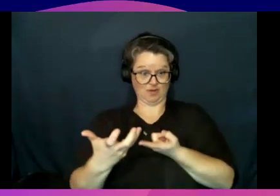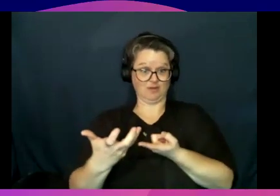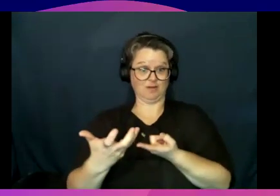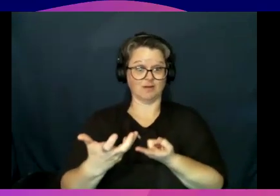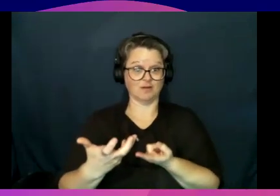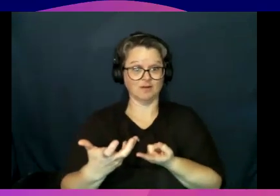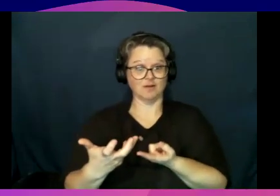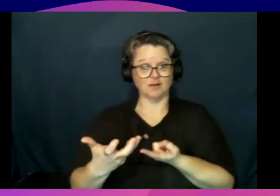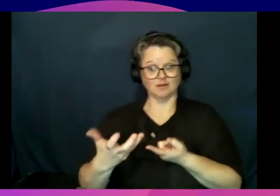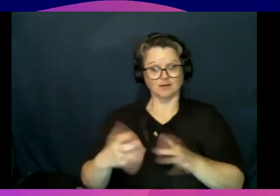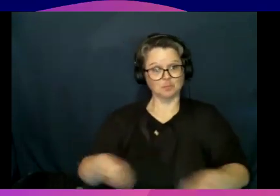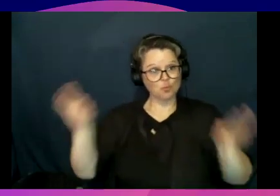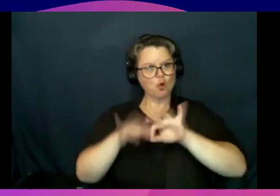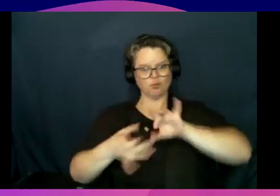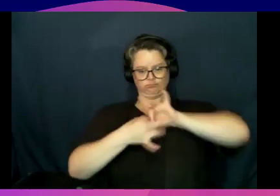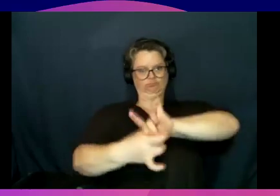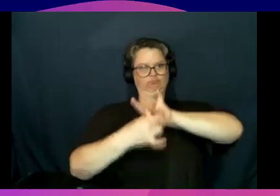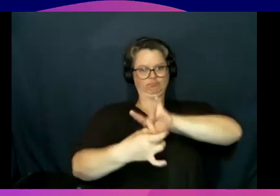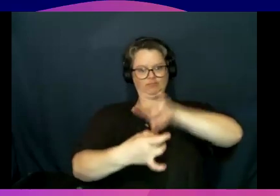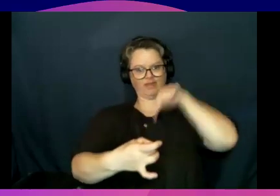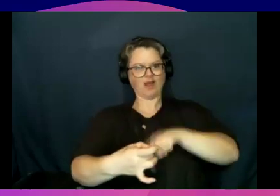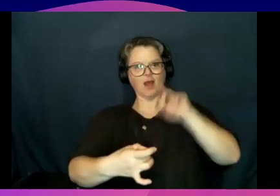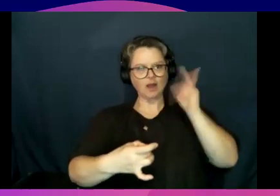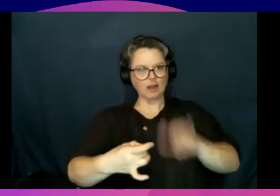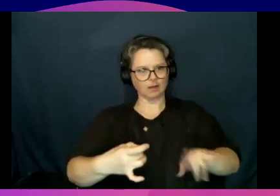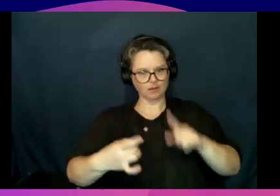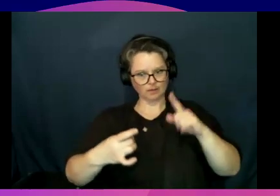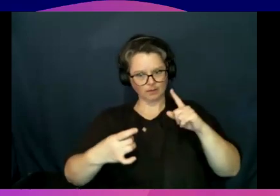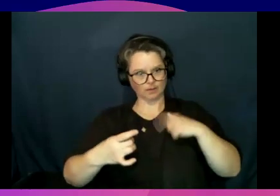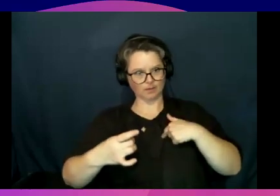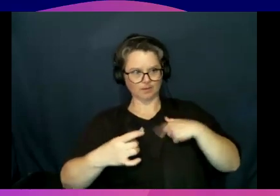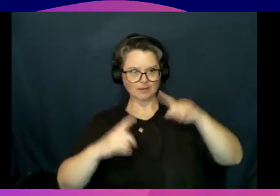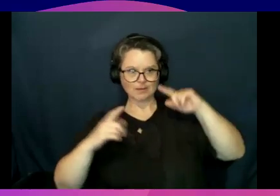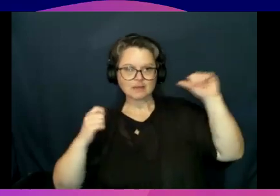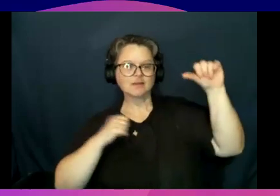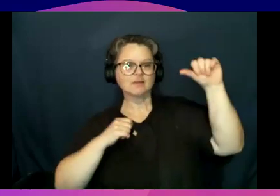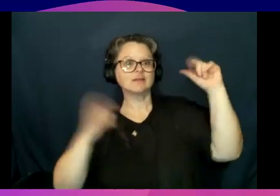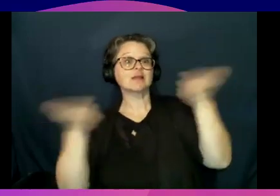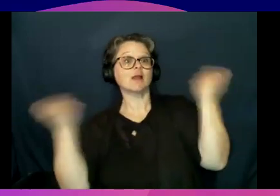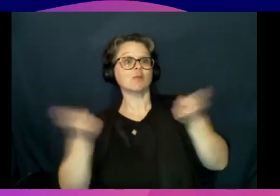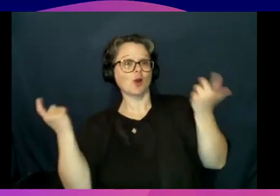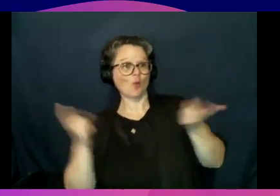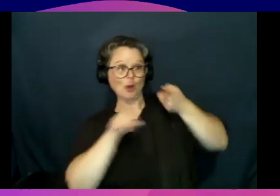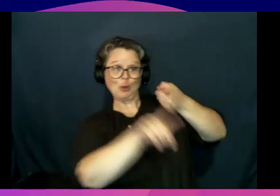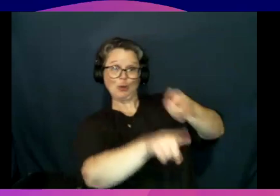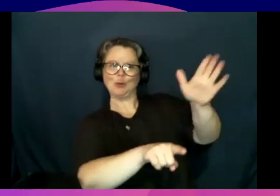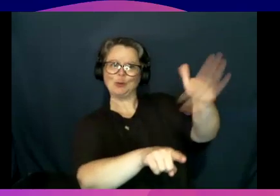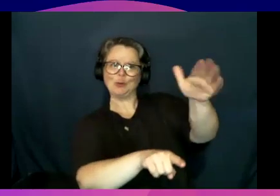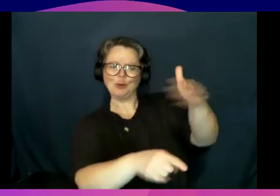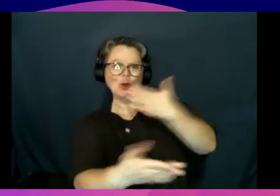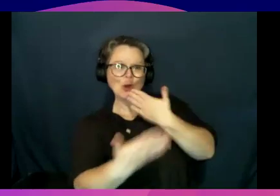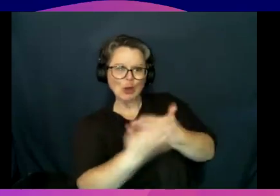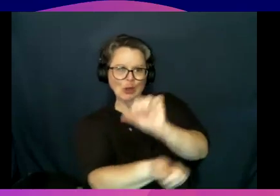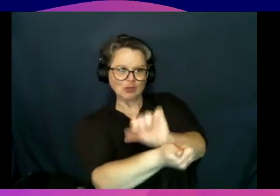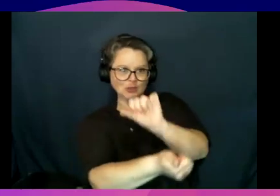getting to know what other folks in the organization are doing. Sometimes we're kind of siloed off doing our own thing. So it's nice